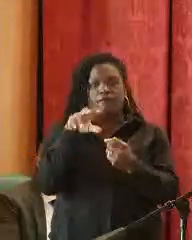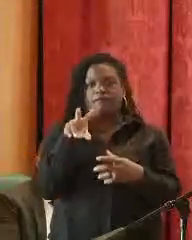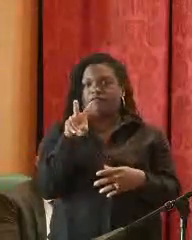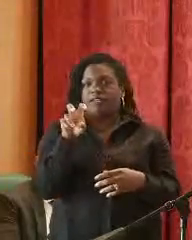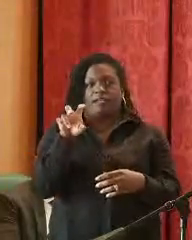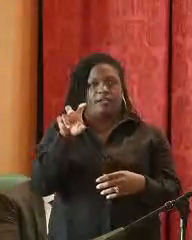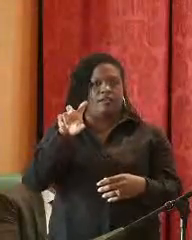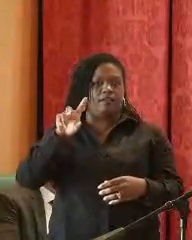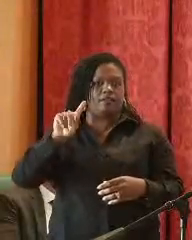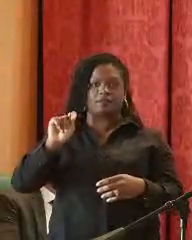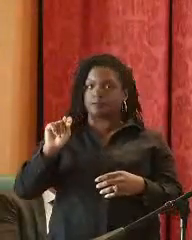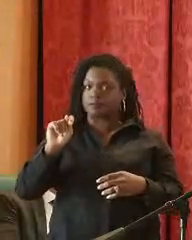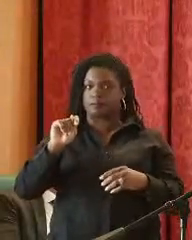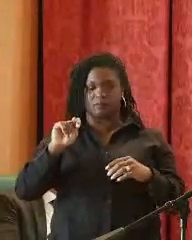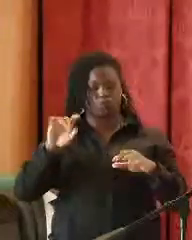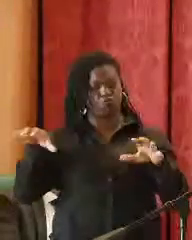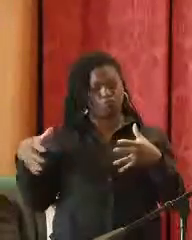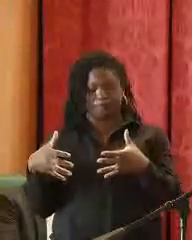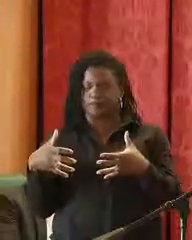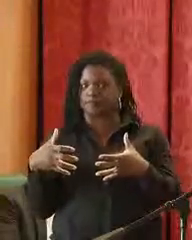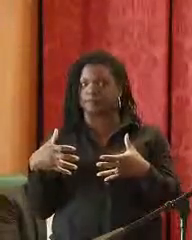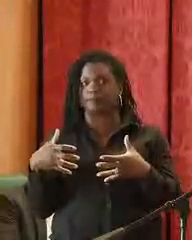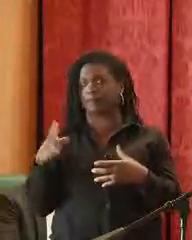I thank you for this.